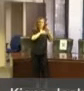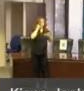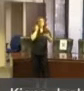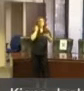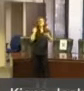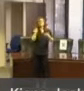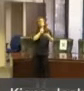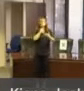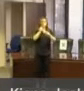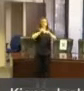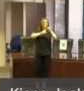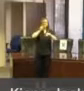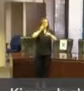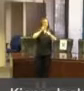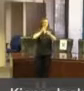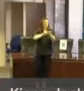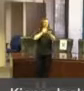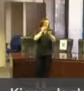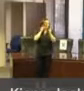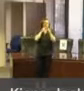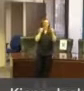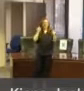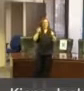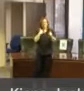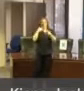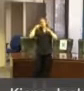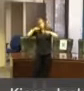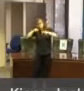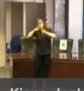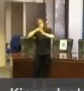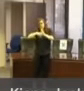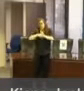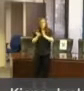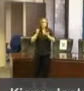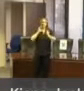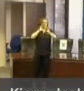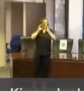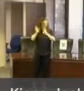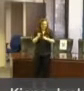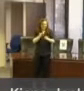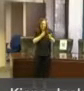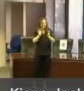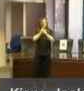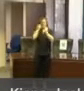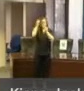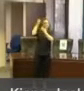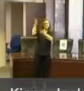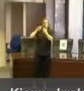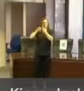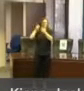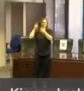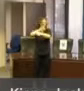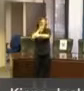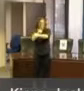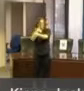detection protocols, a communication plan for sharing information both with public health authorities and with residents and